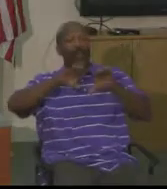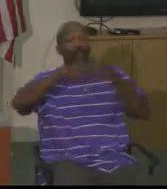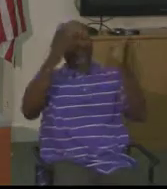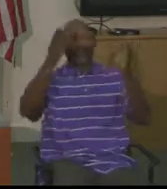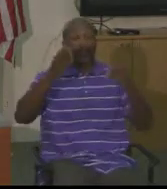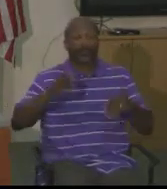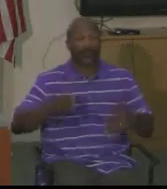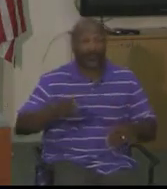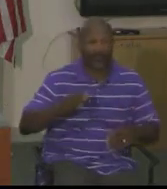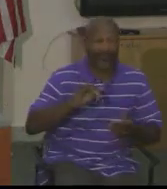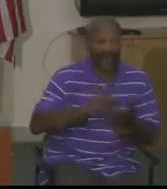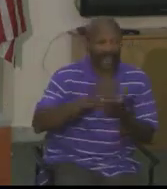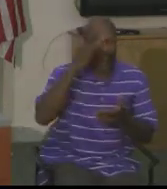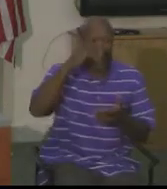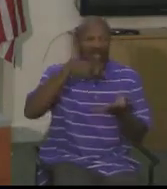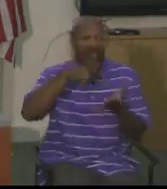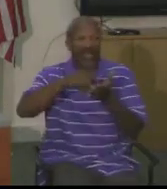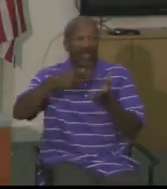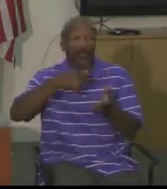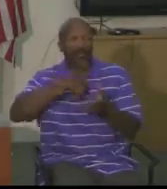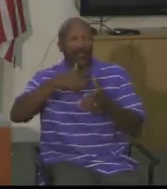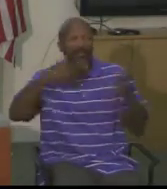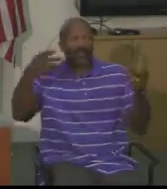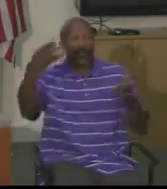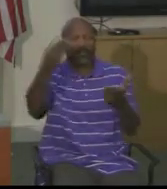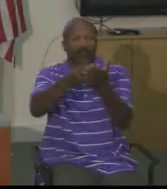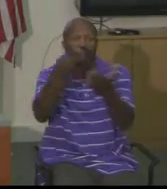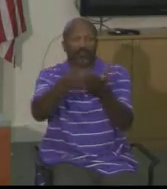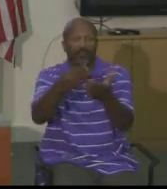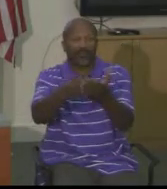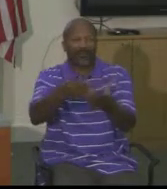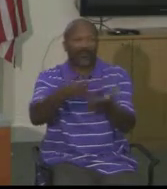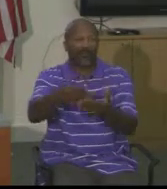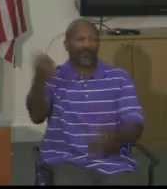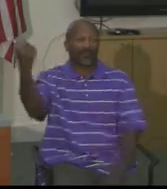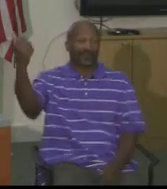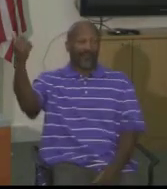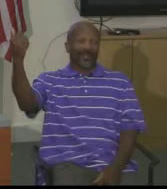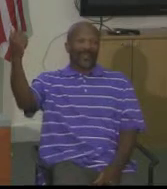Try to pay me to do this.